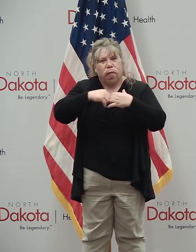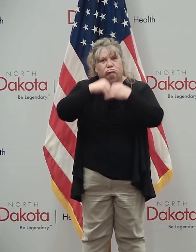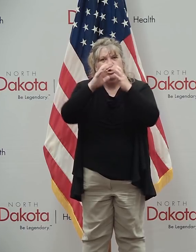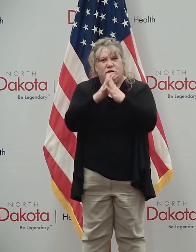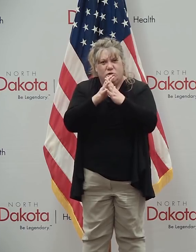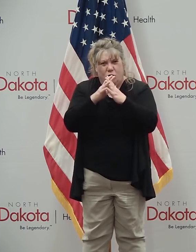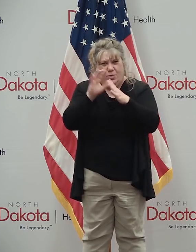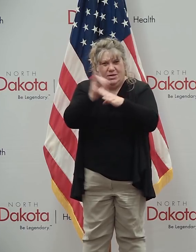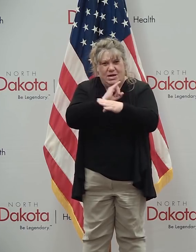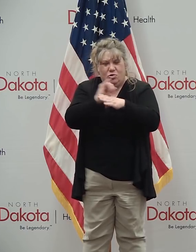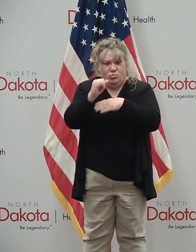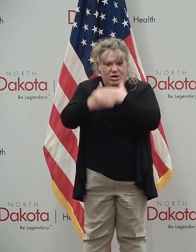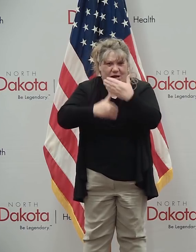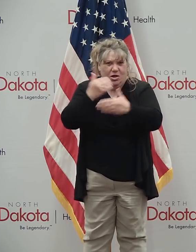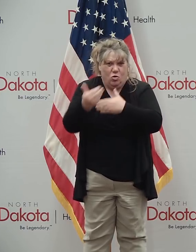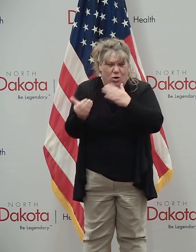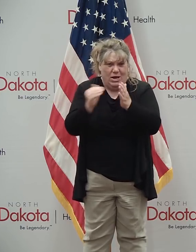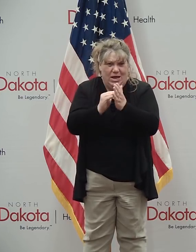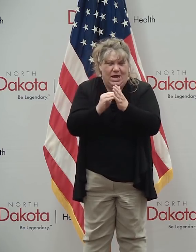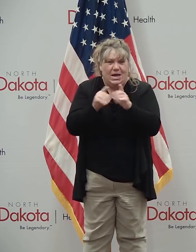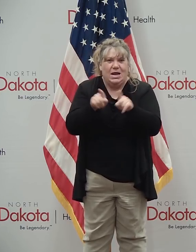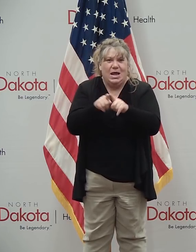this industry get going as demand